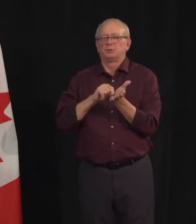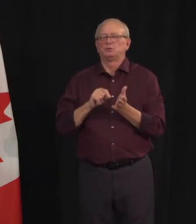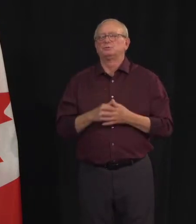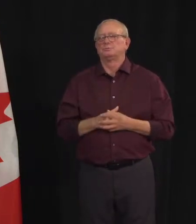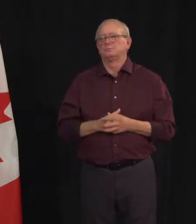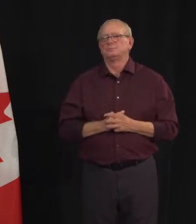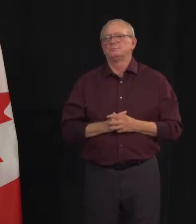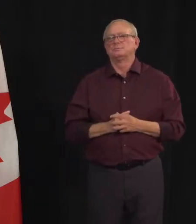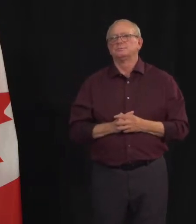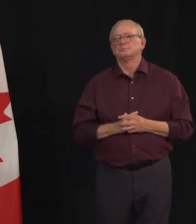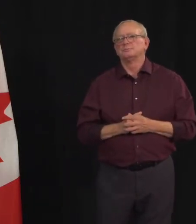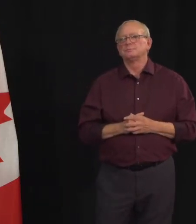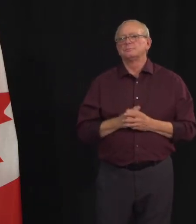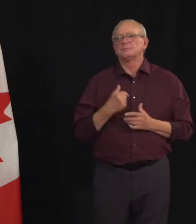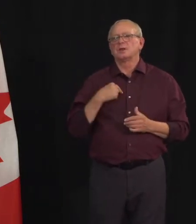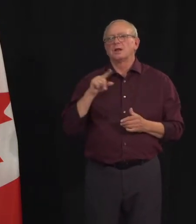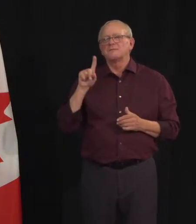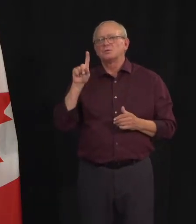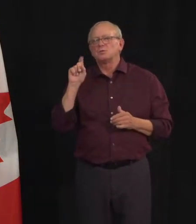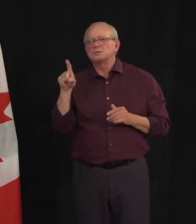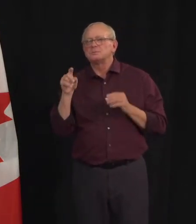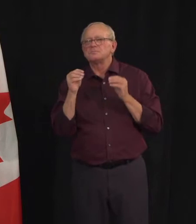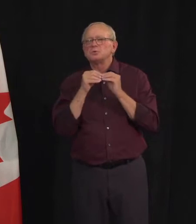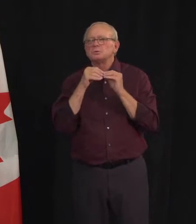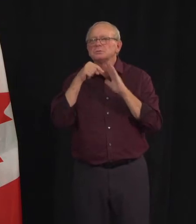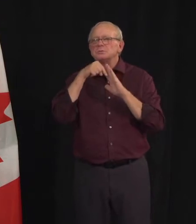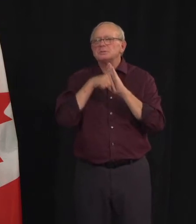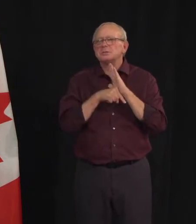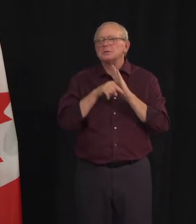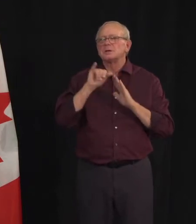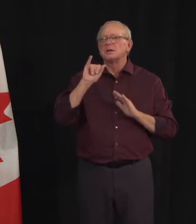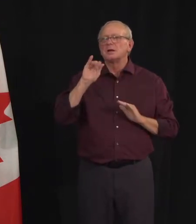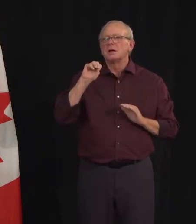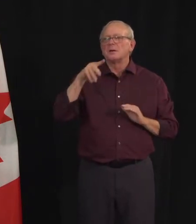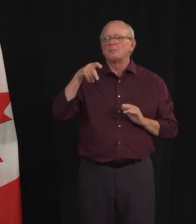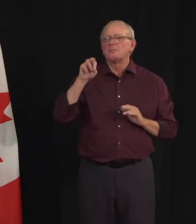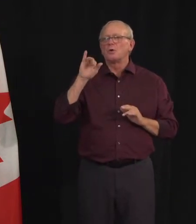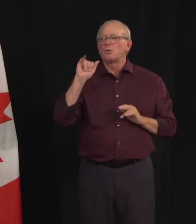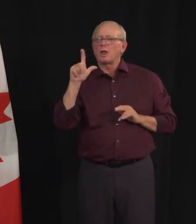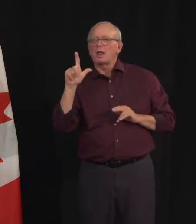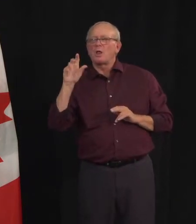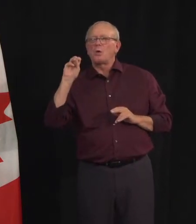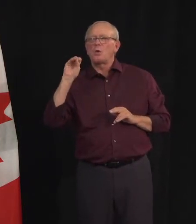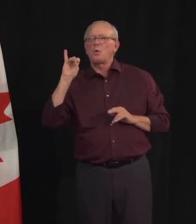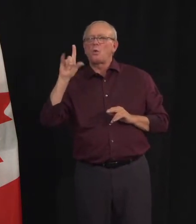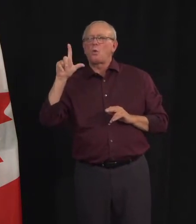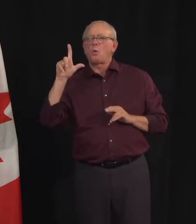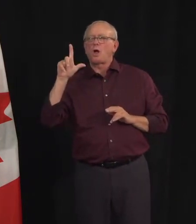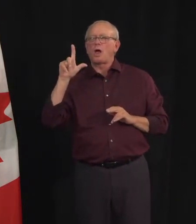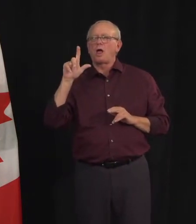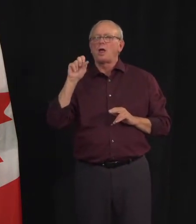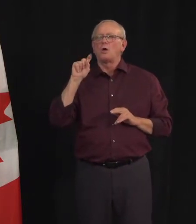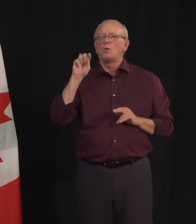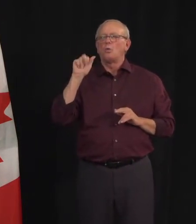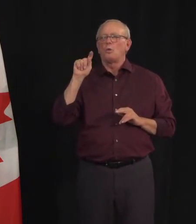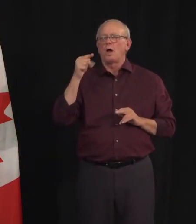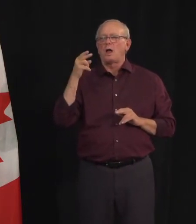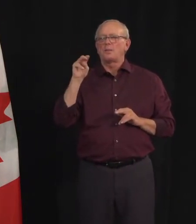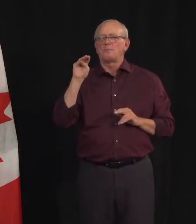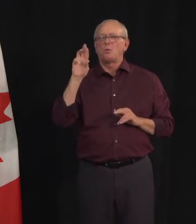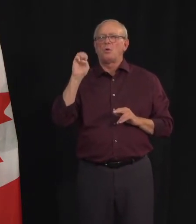some more details about the outbreak at the Imperial Oil Strescona facility, refinery.